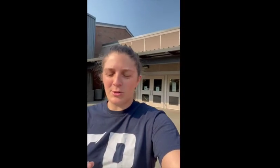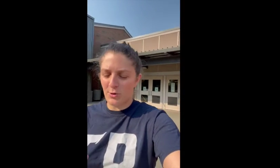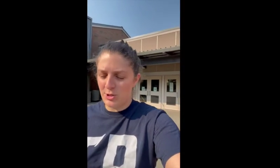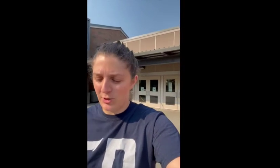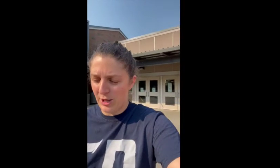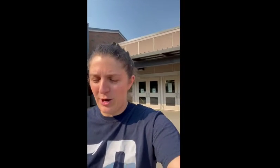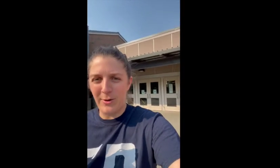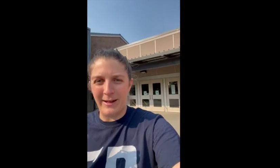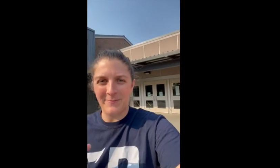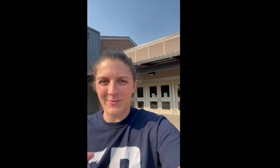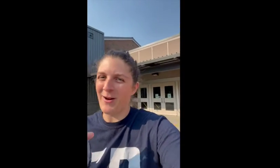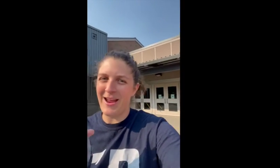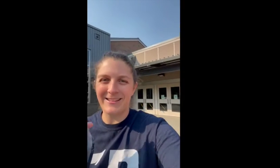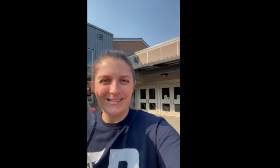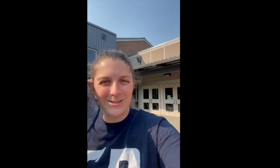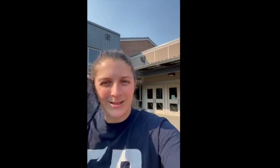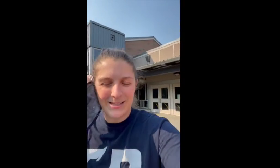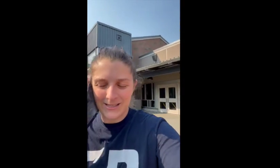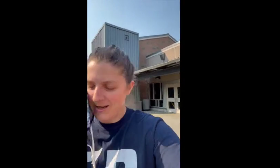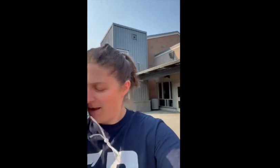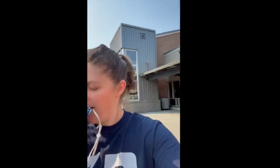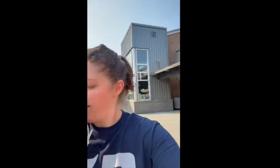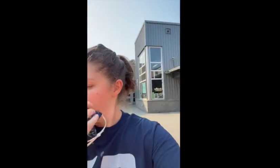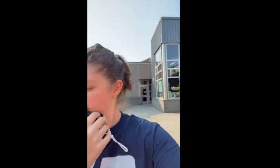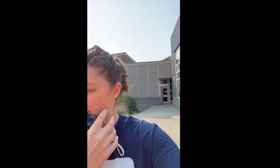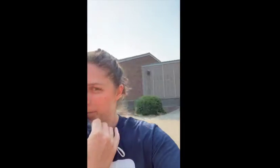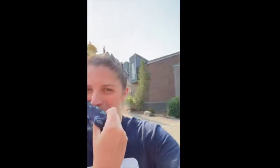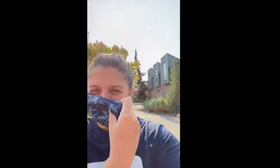doors you're gonna go in. All right, let's do this.